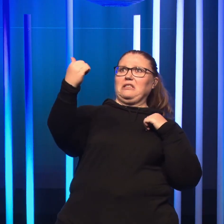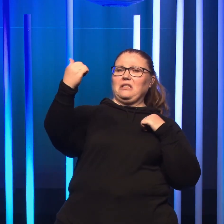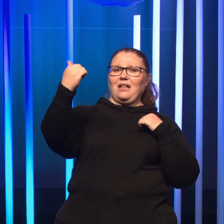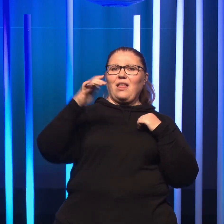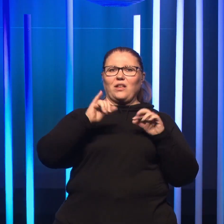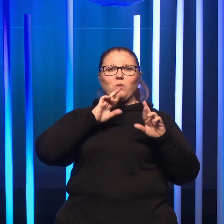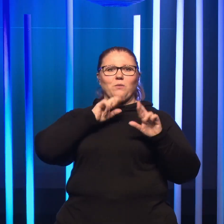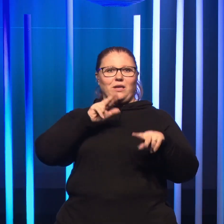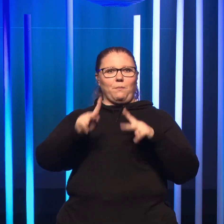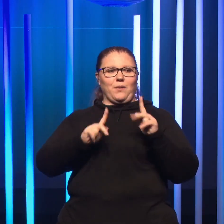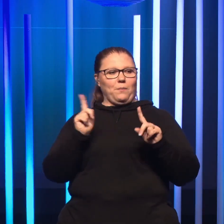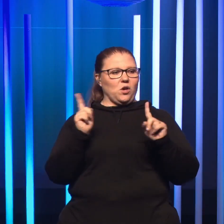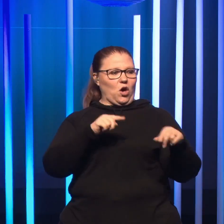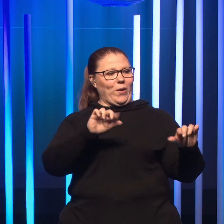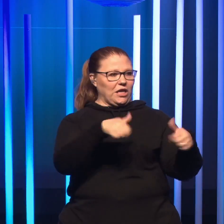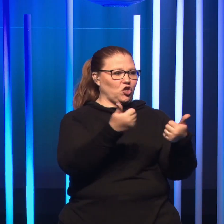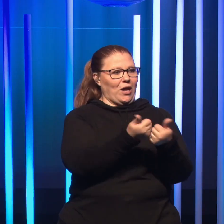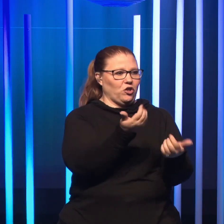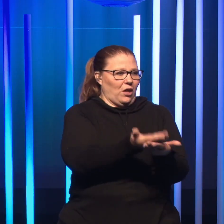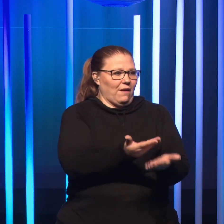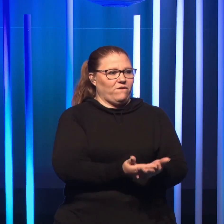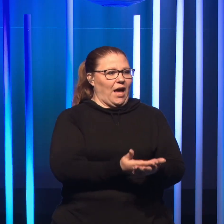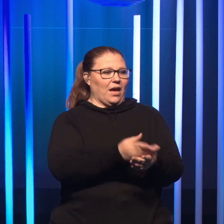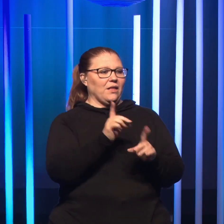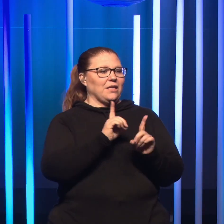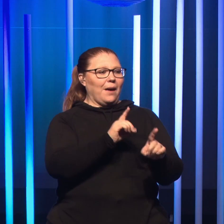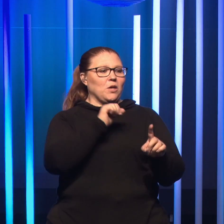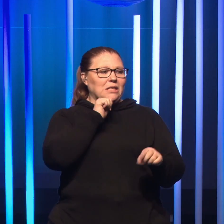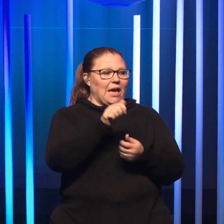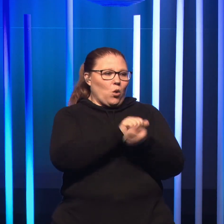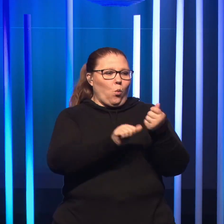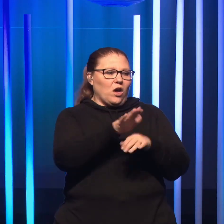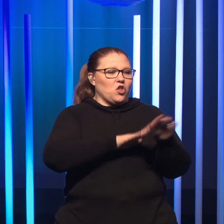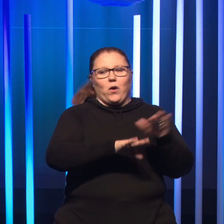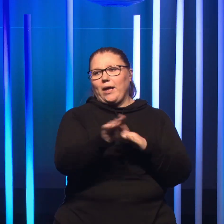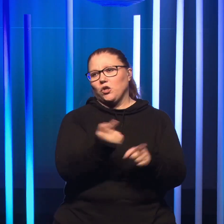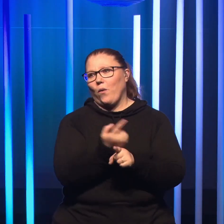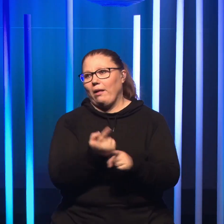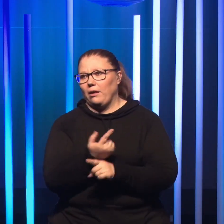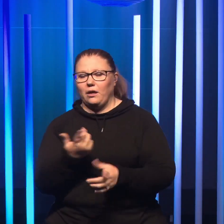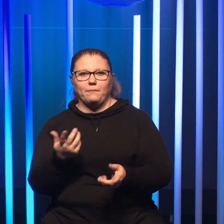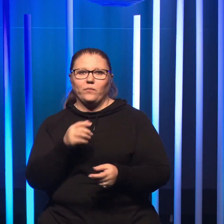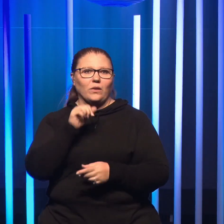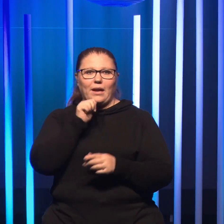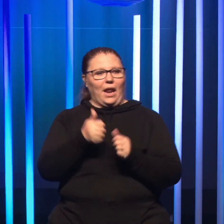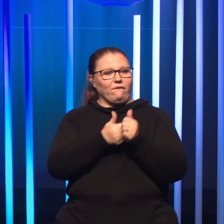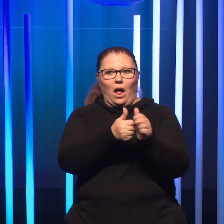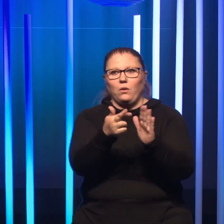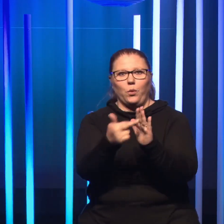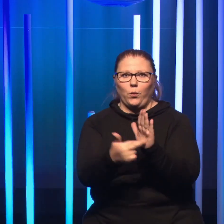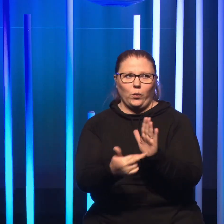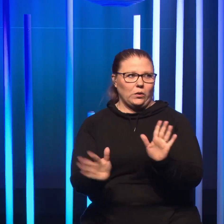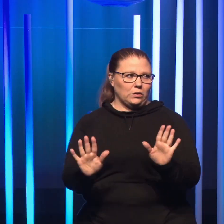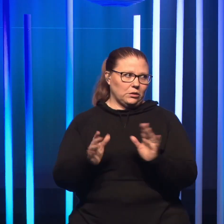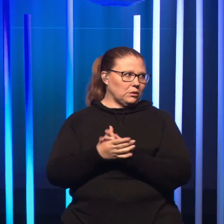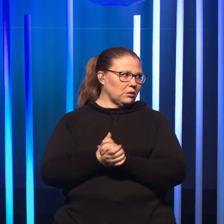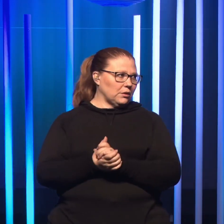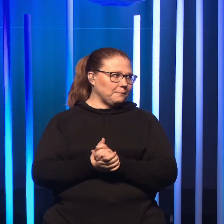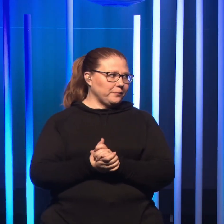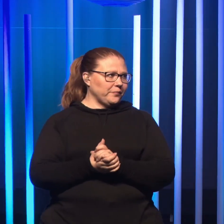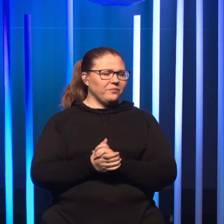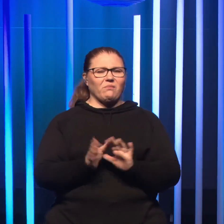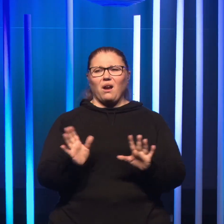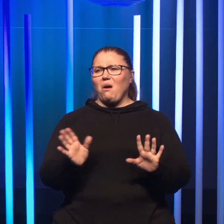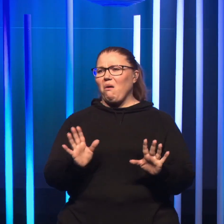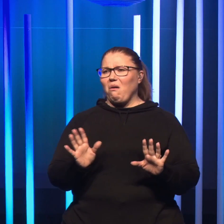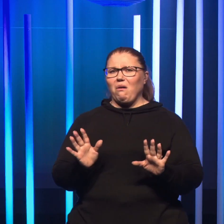people coming and challenging the fact that his disciples didn't ritually wash their hands. They didn't follow the rules. And he says, but